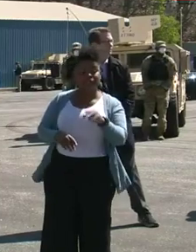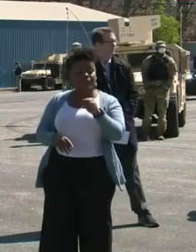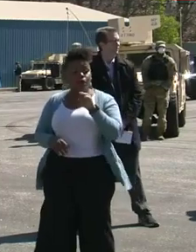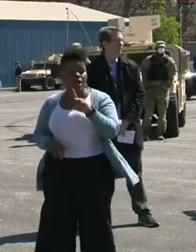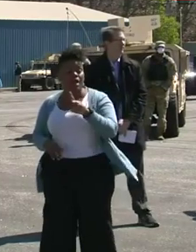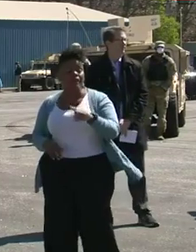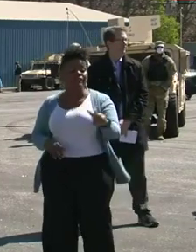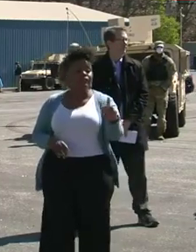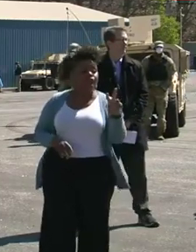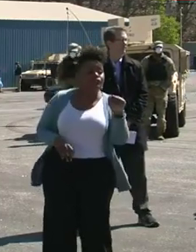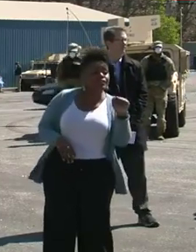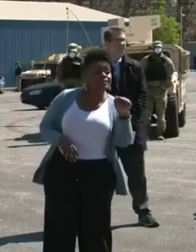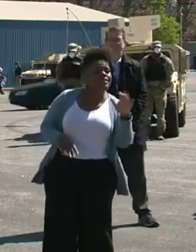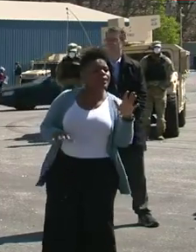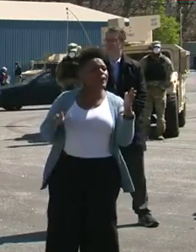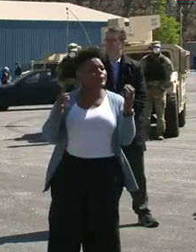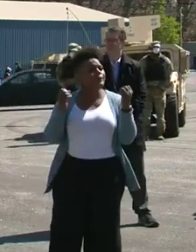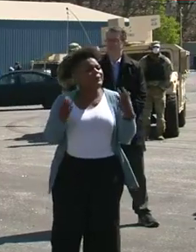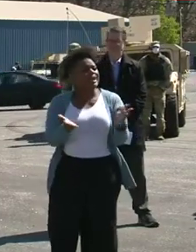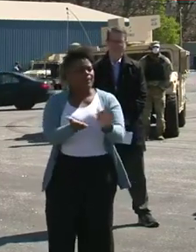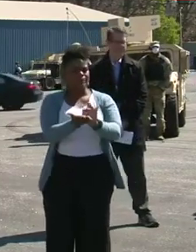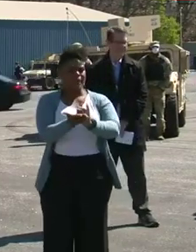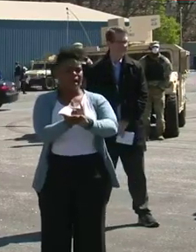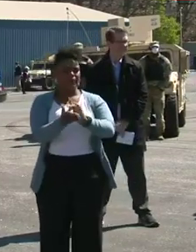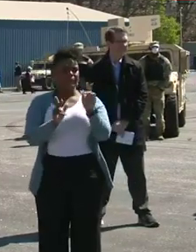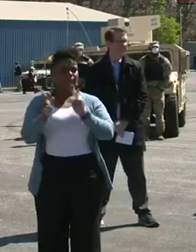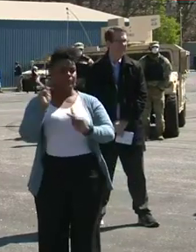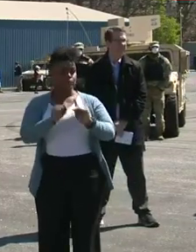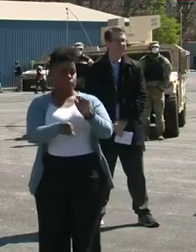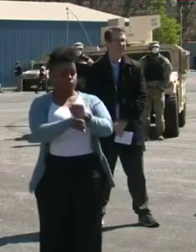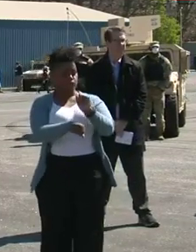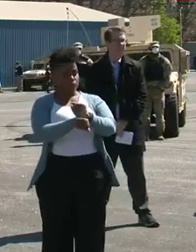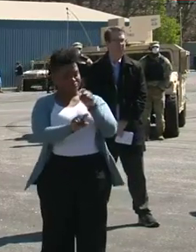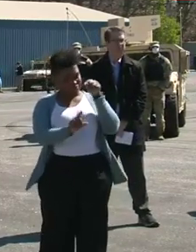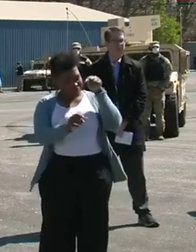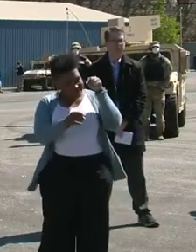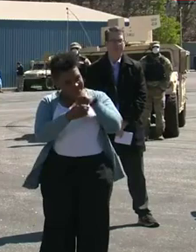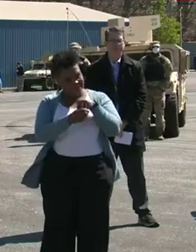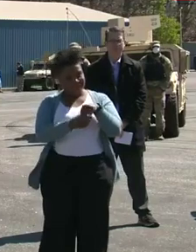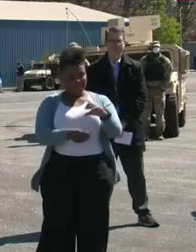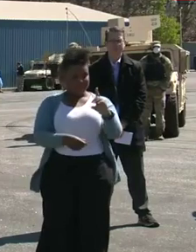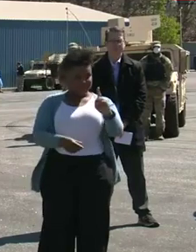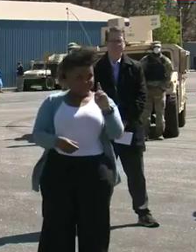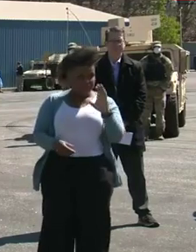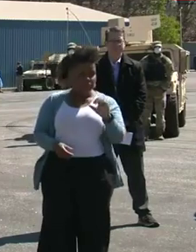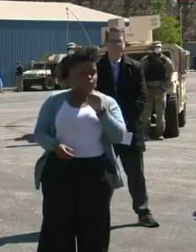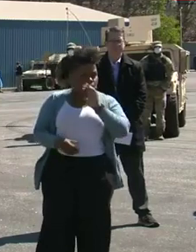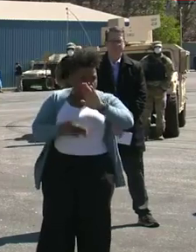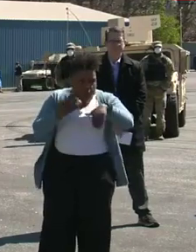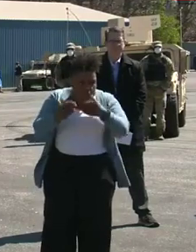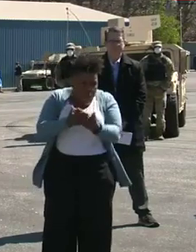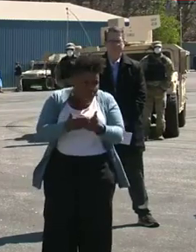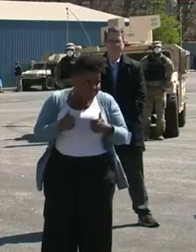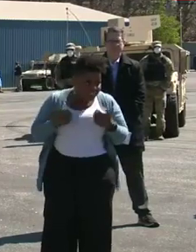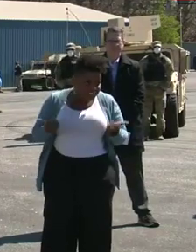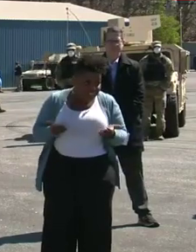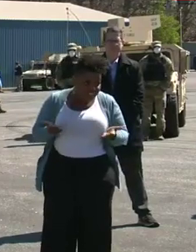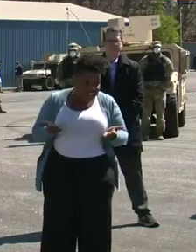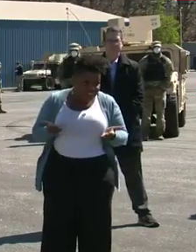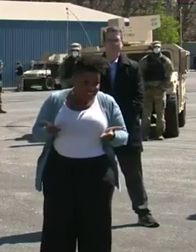healthcare professionals who work in district healthcare facilities come from, they don't all live in the district. Their